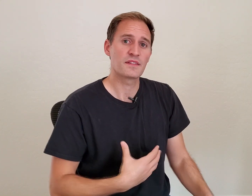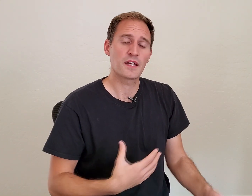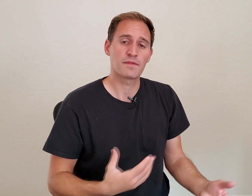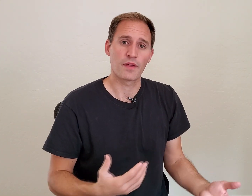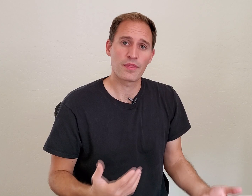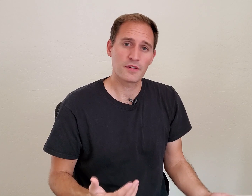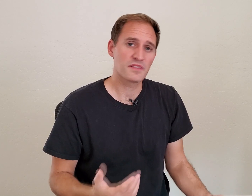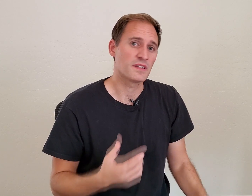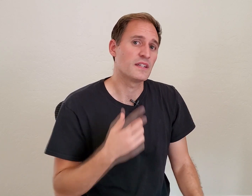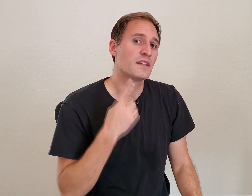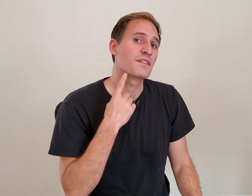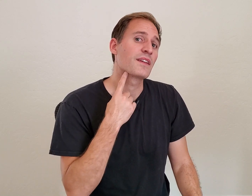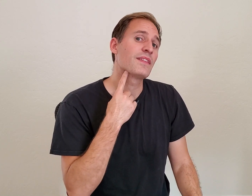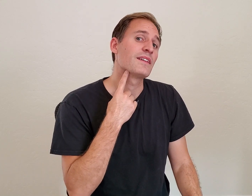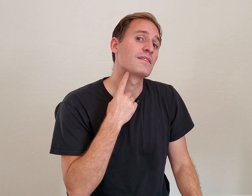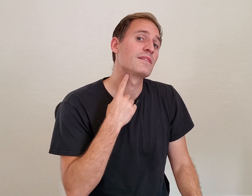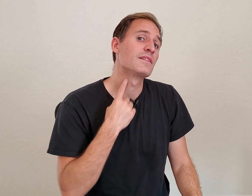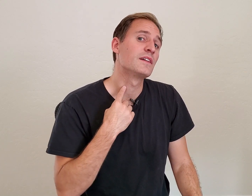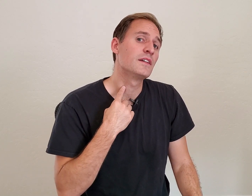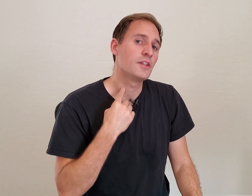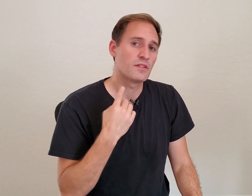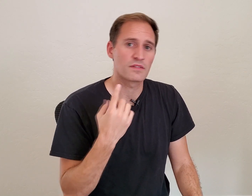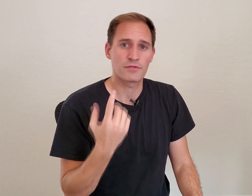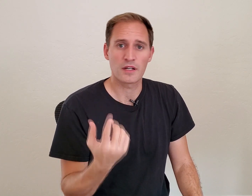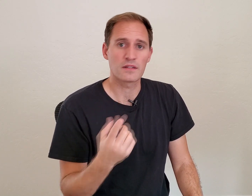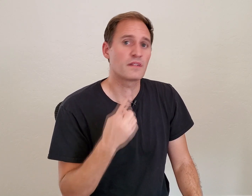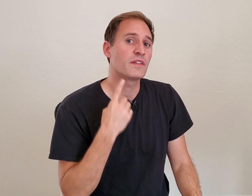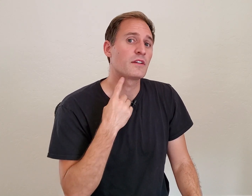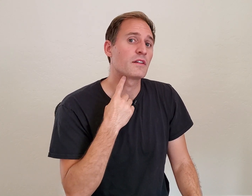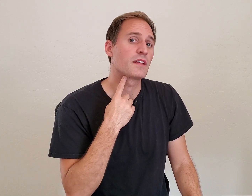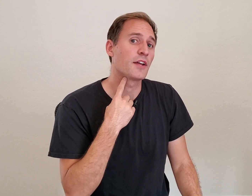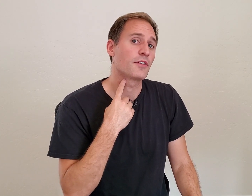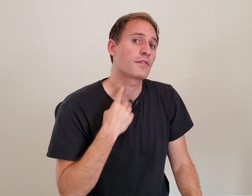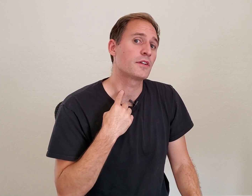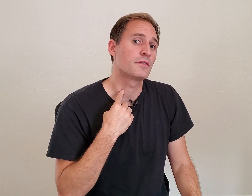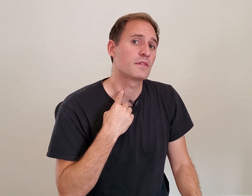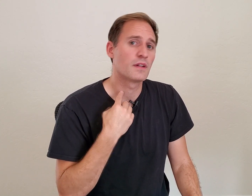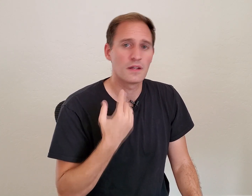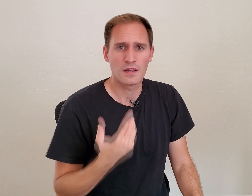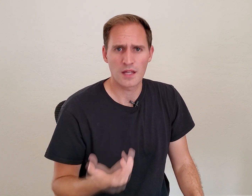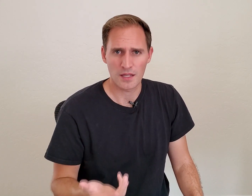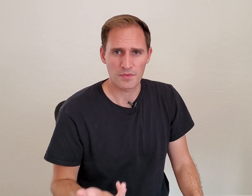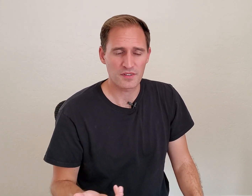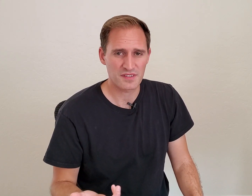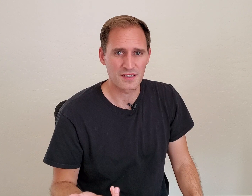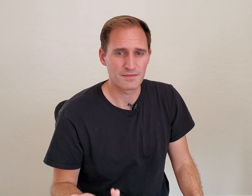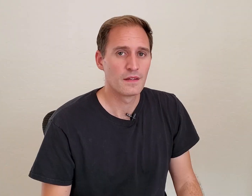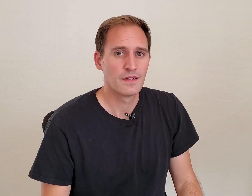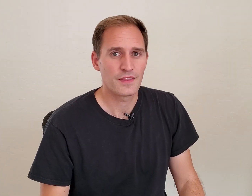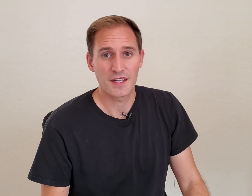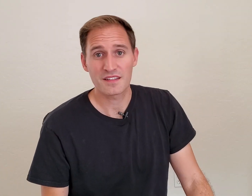sign for thirsty is like this. You just run your finger down your throat. I'm thirsty. The